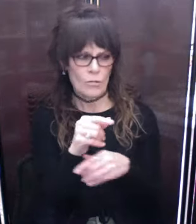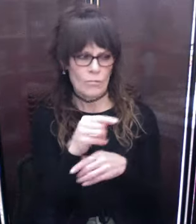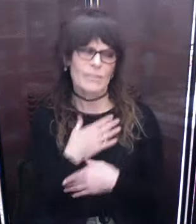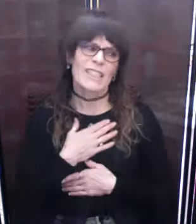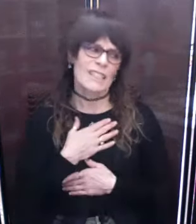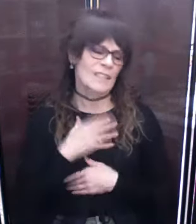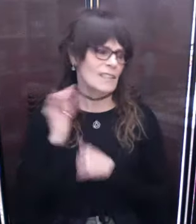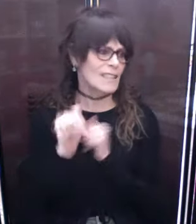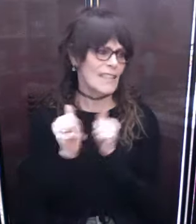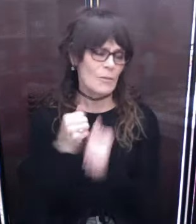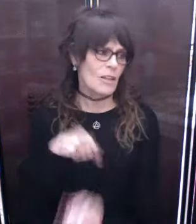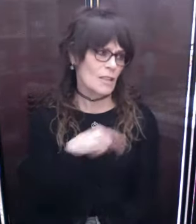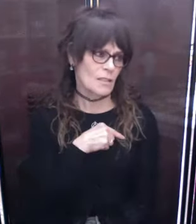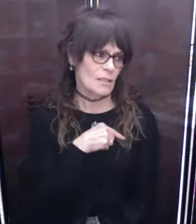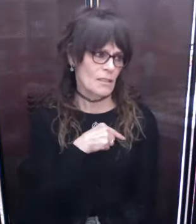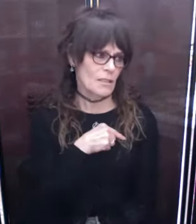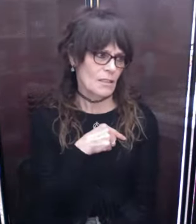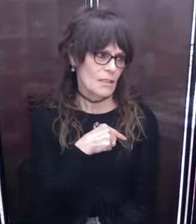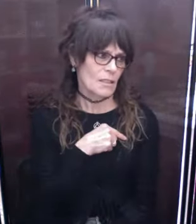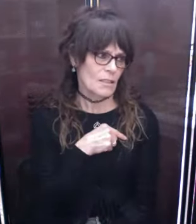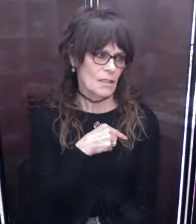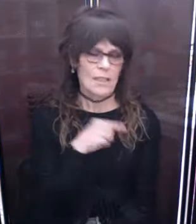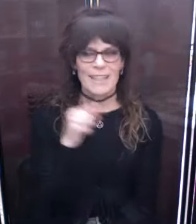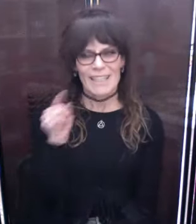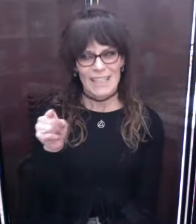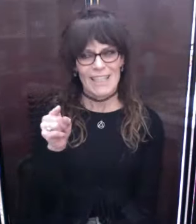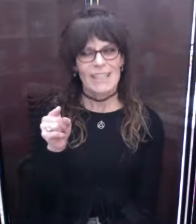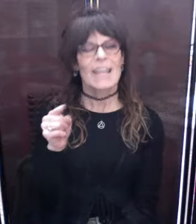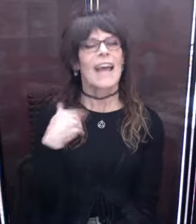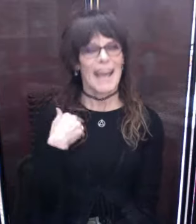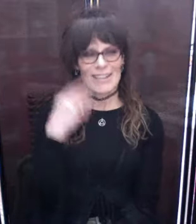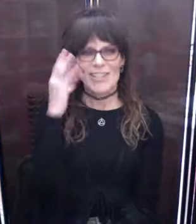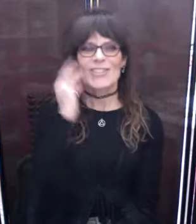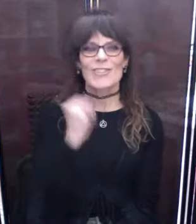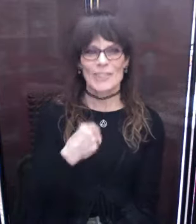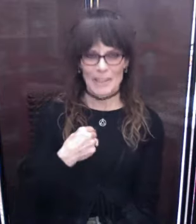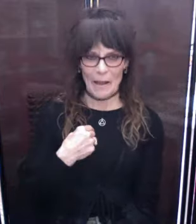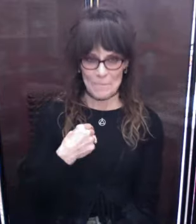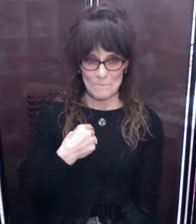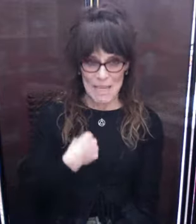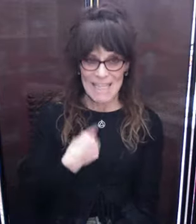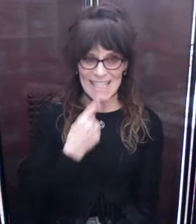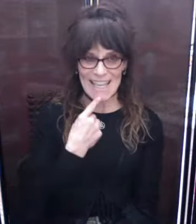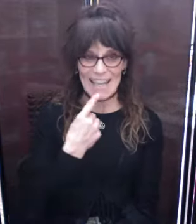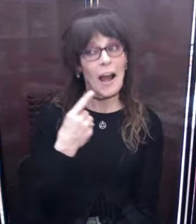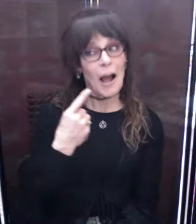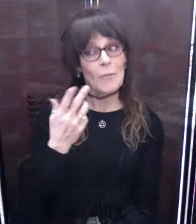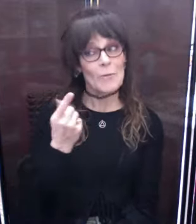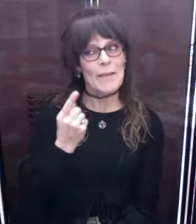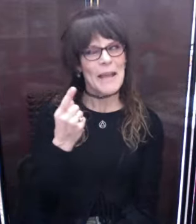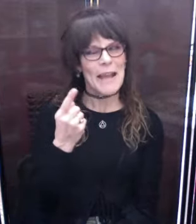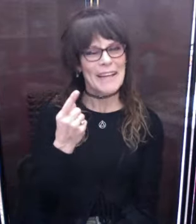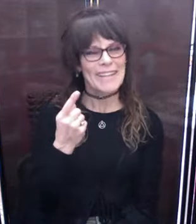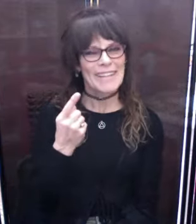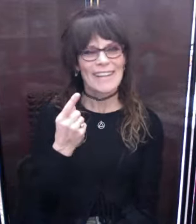with us. He already had the experience of me saying, I'll be right back, and then not seeing me for a